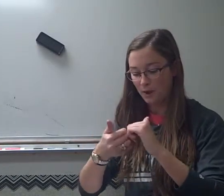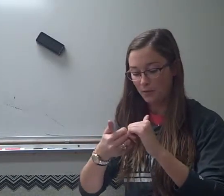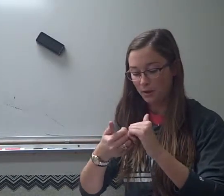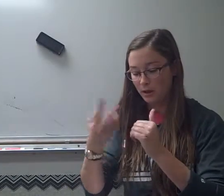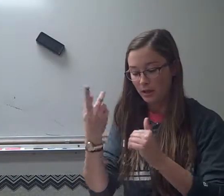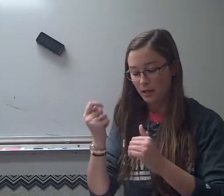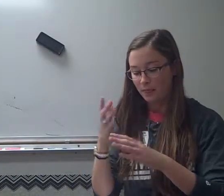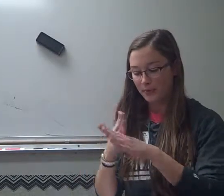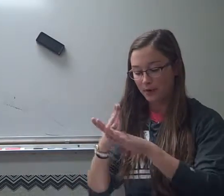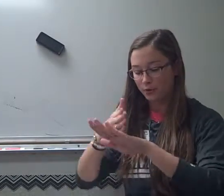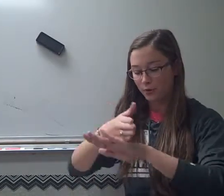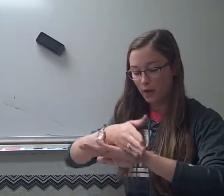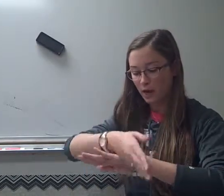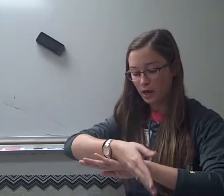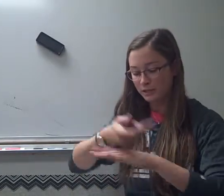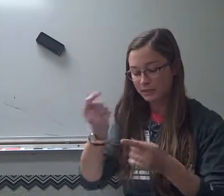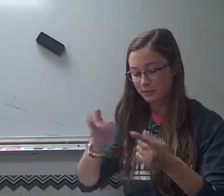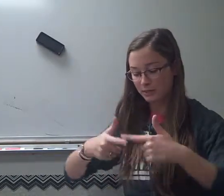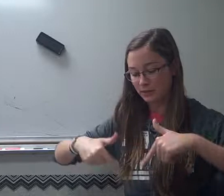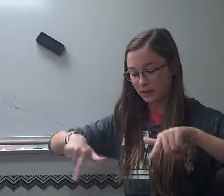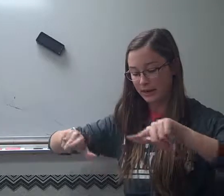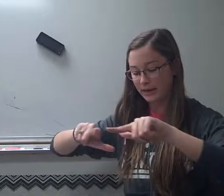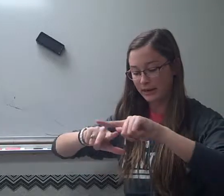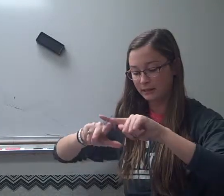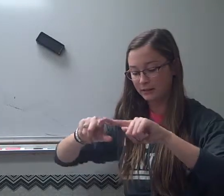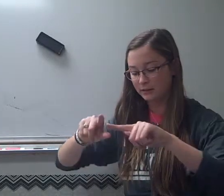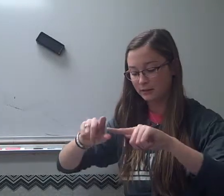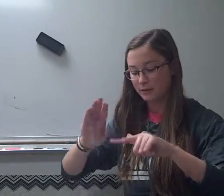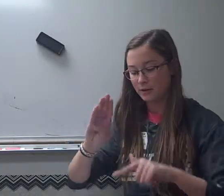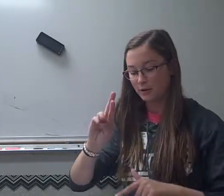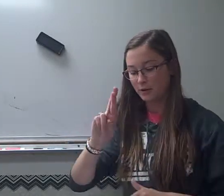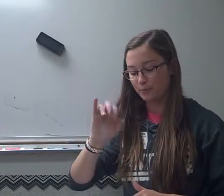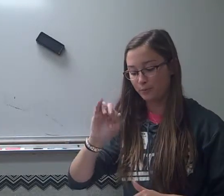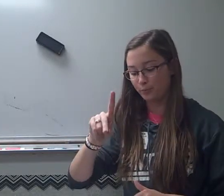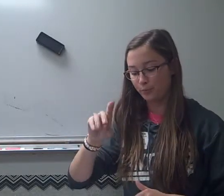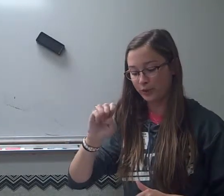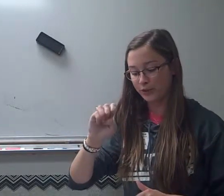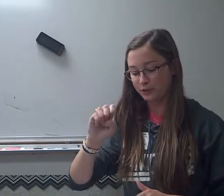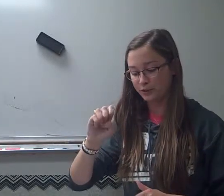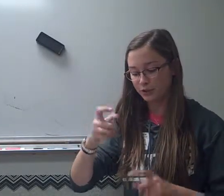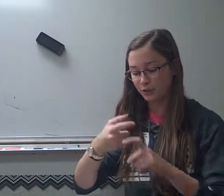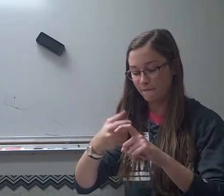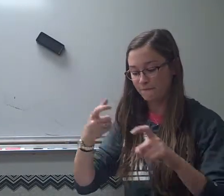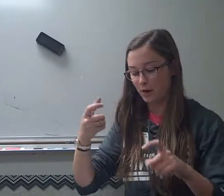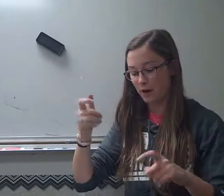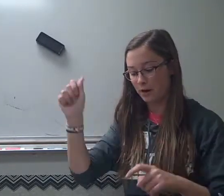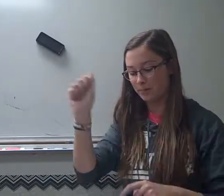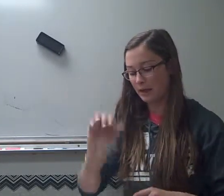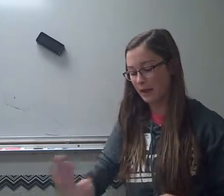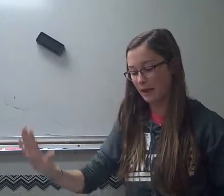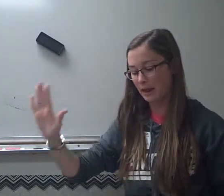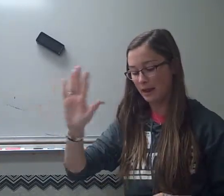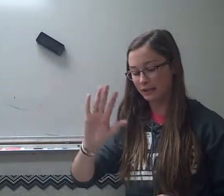How? They crossed the land bridge from